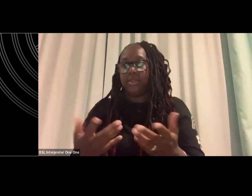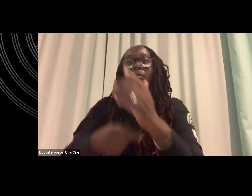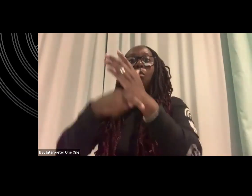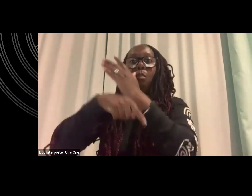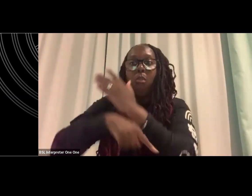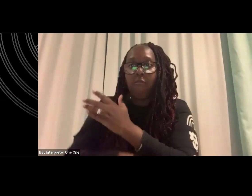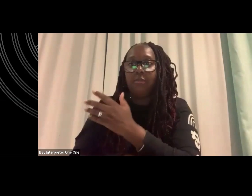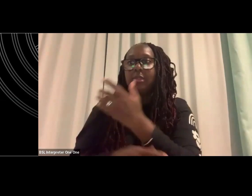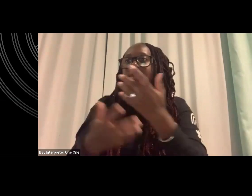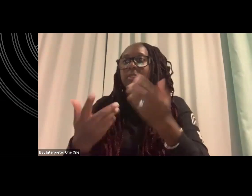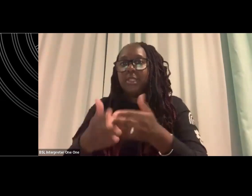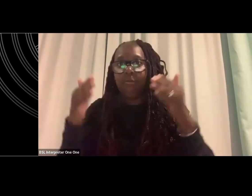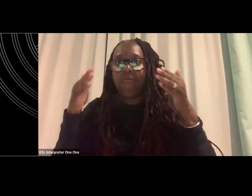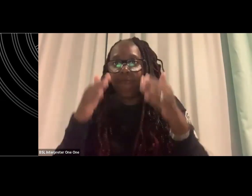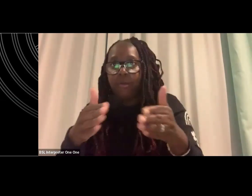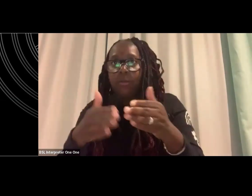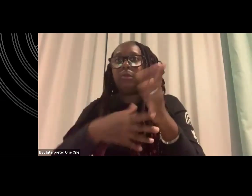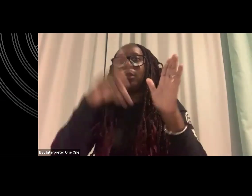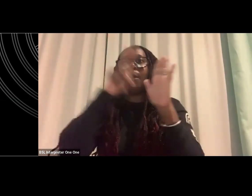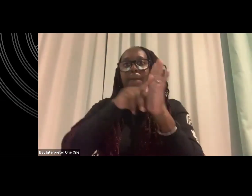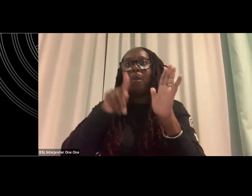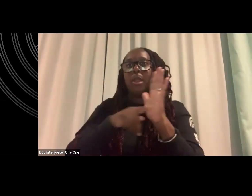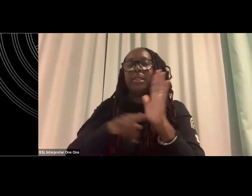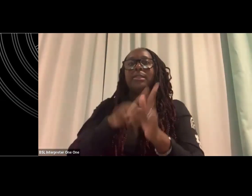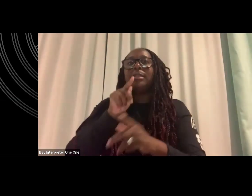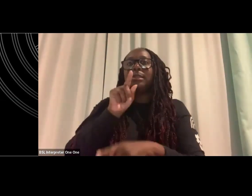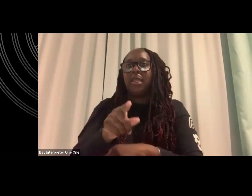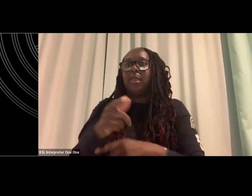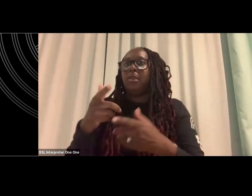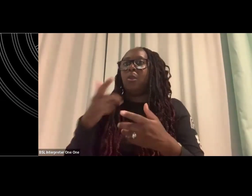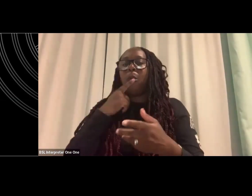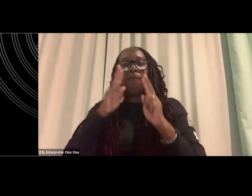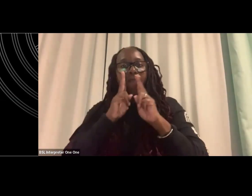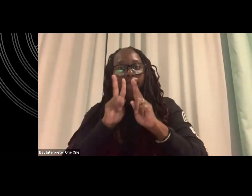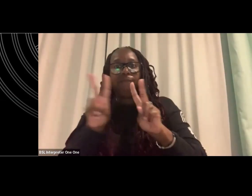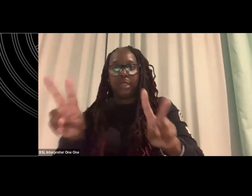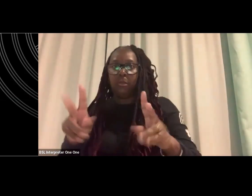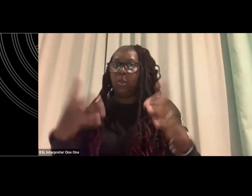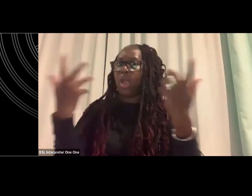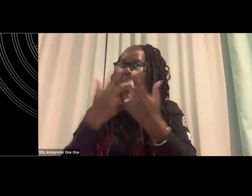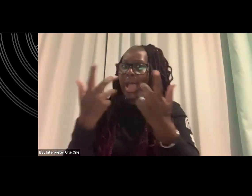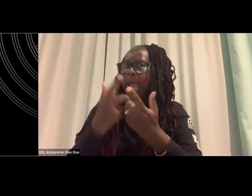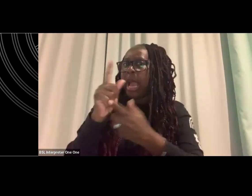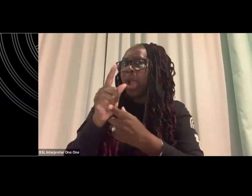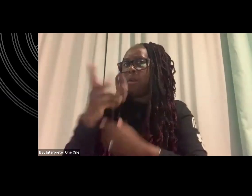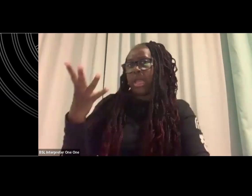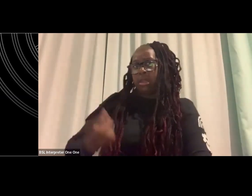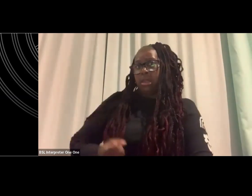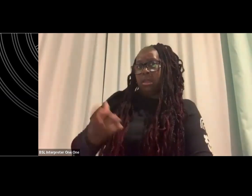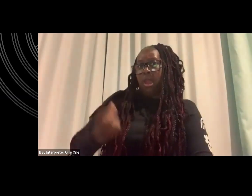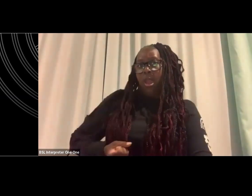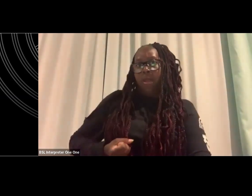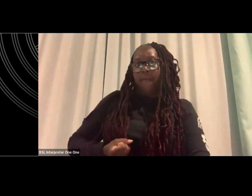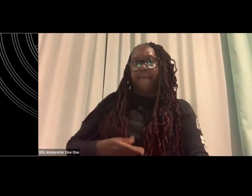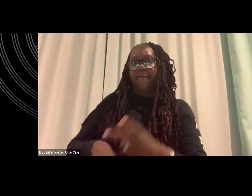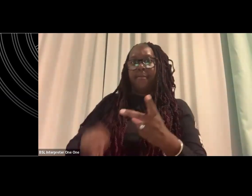often would focus our policy interventions on that which is visible. How much income is available